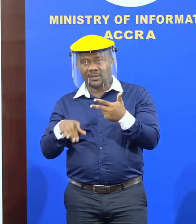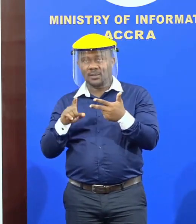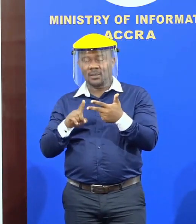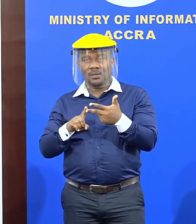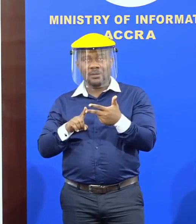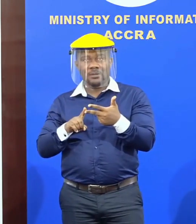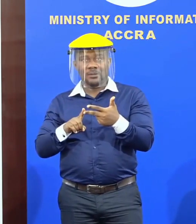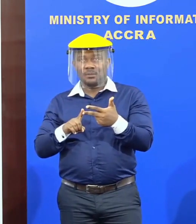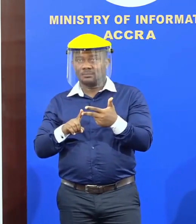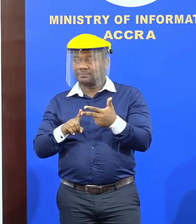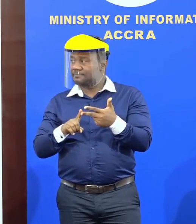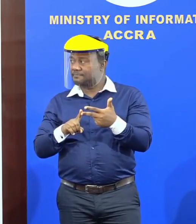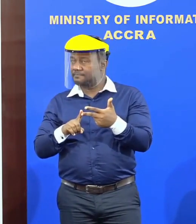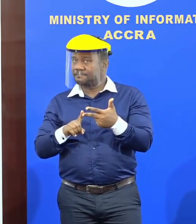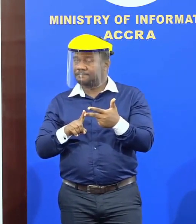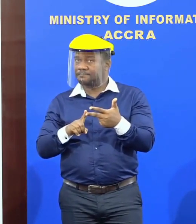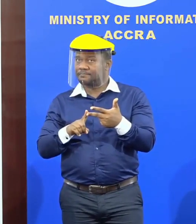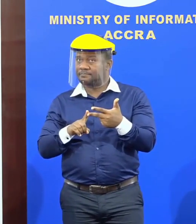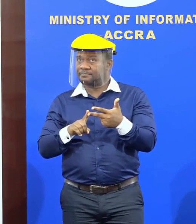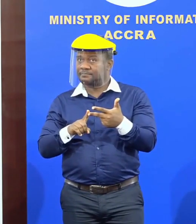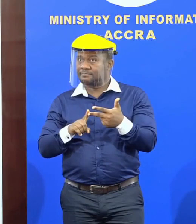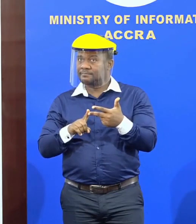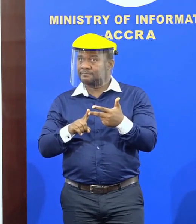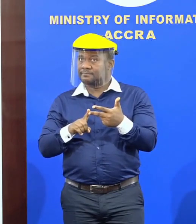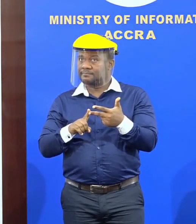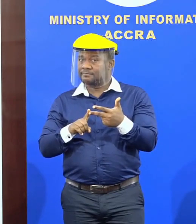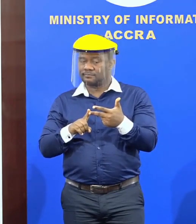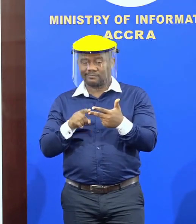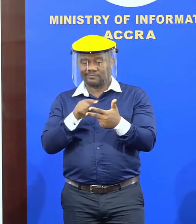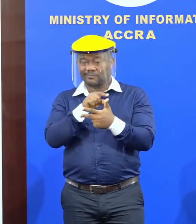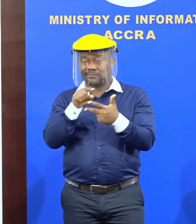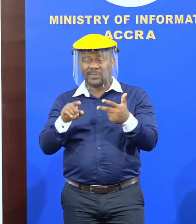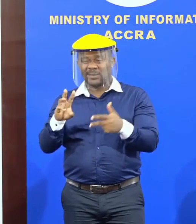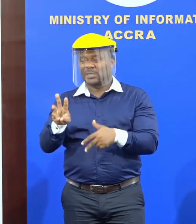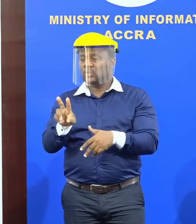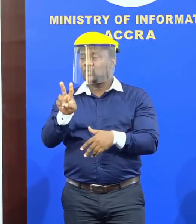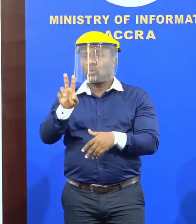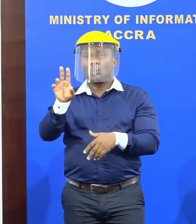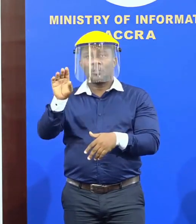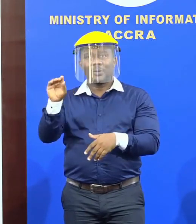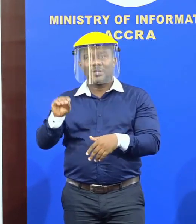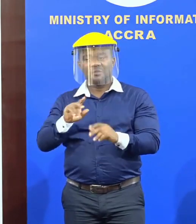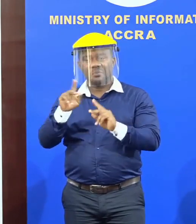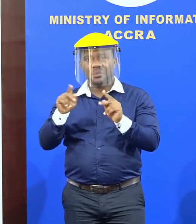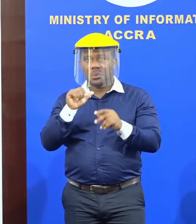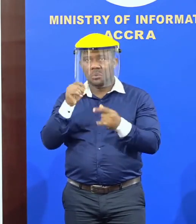Stop bus stop, which is about 62% of them were not wearing masks at all.